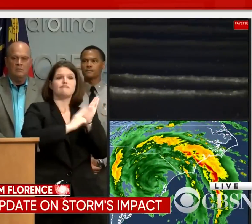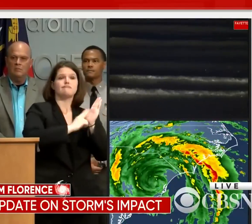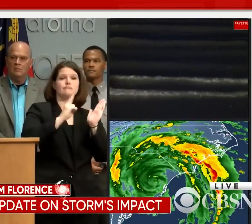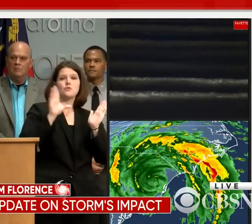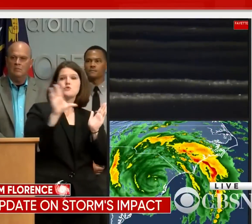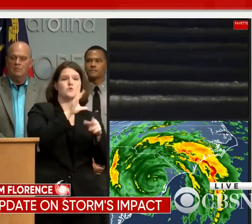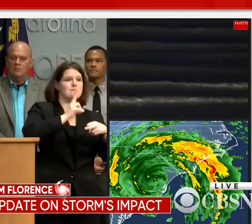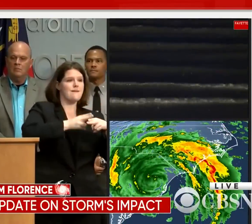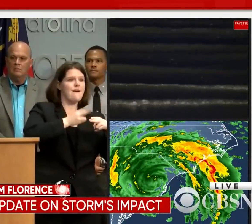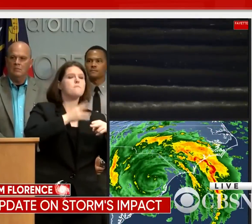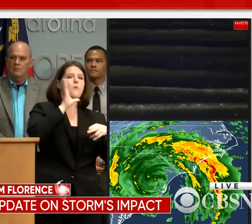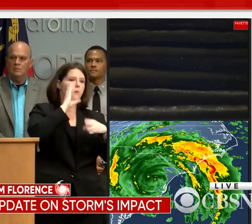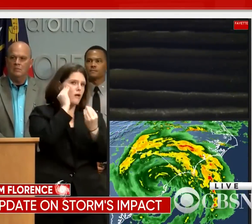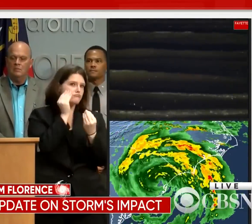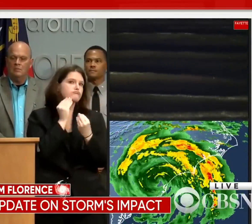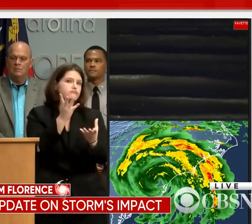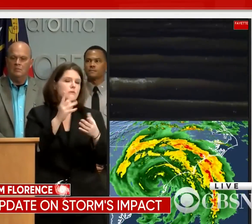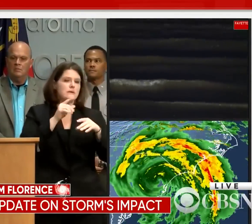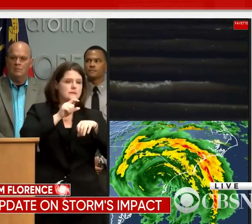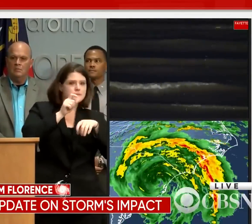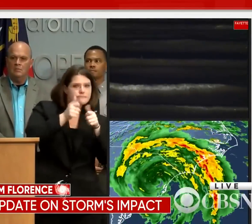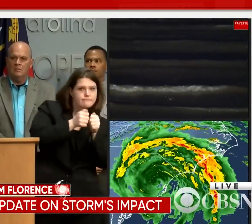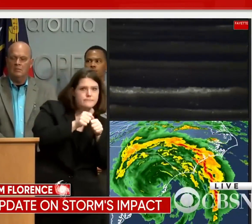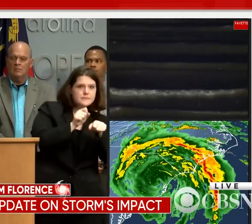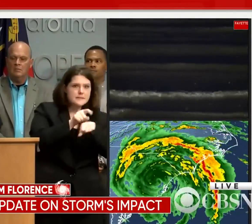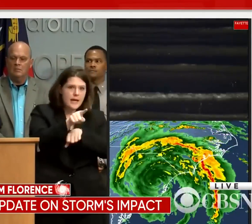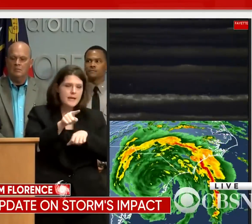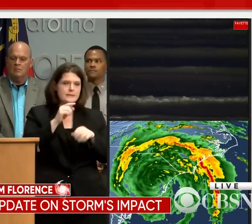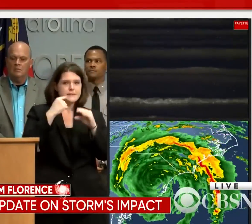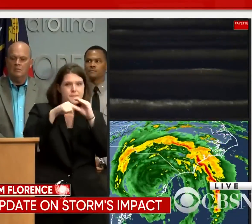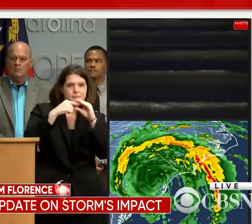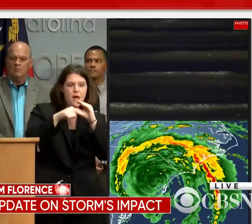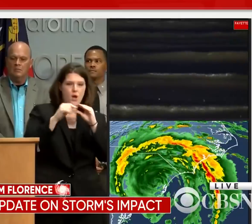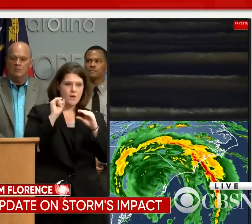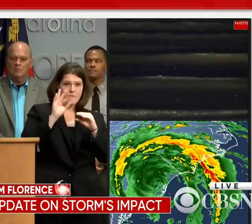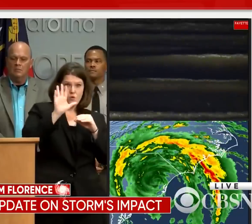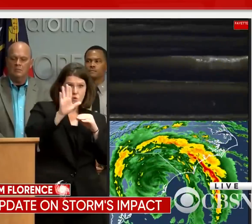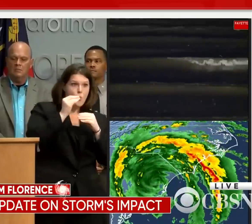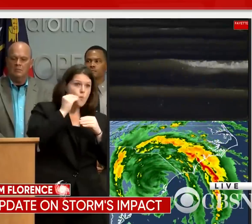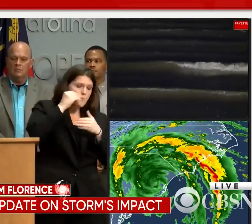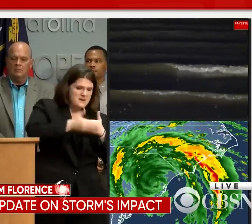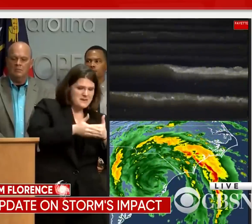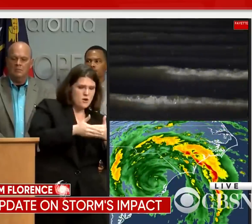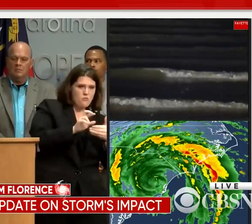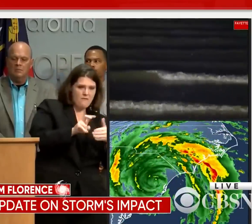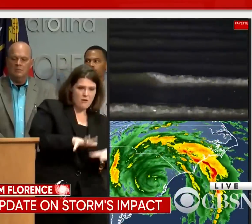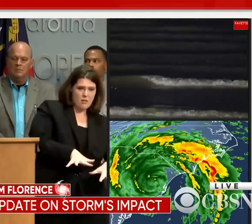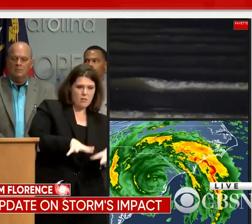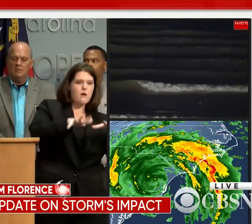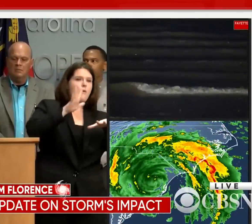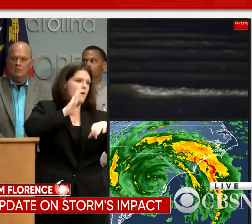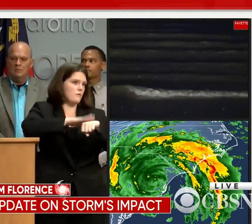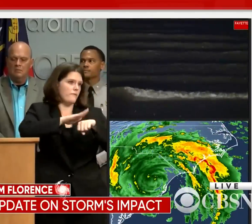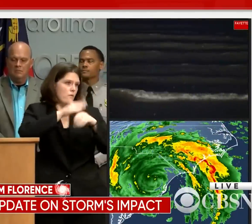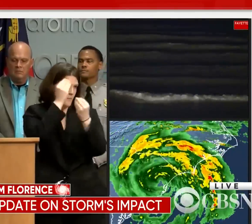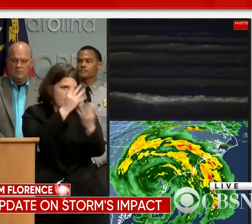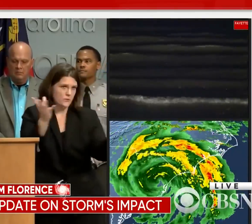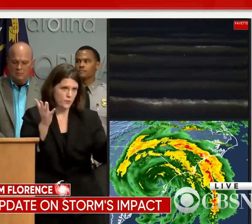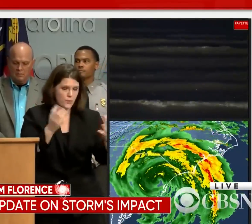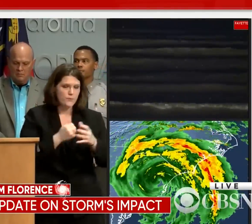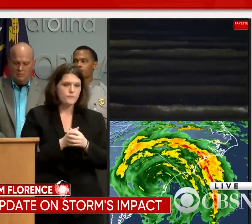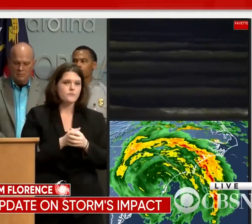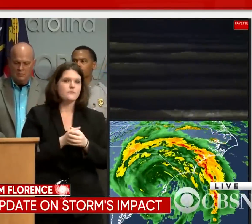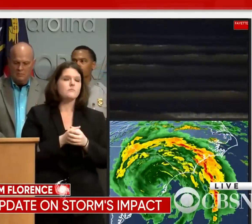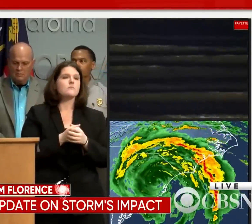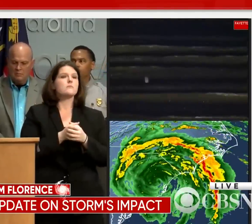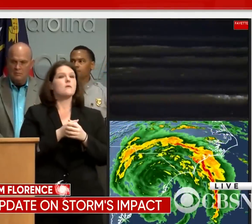by this system by text or email when the rivers near you will begin to rise. As also, always, let's